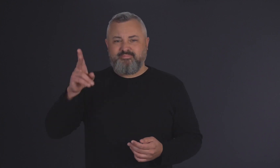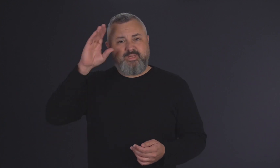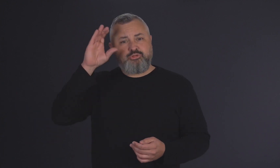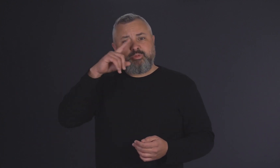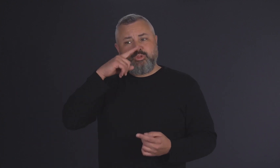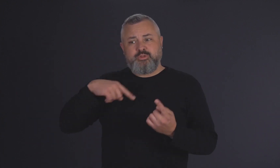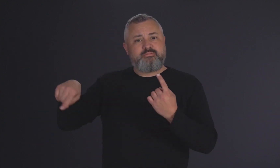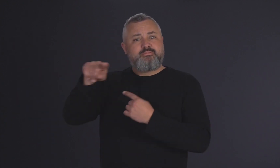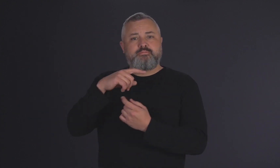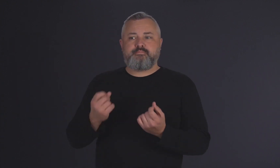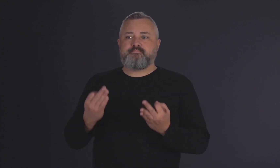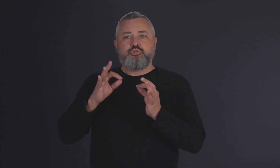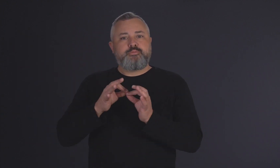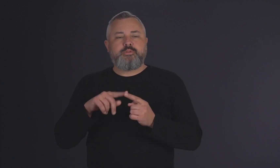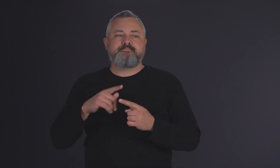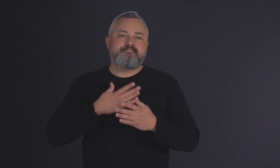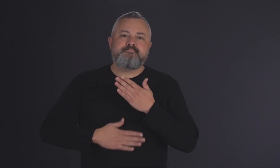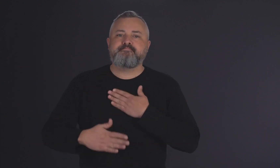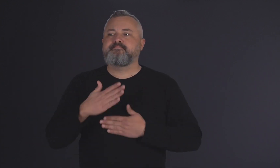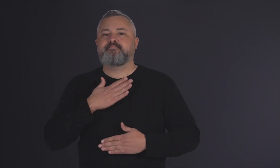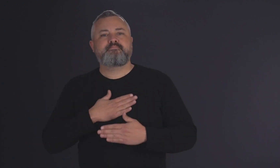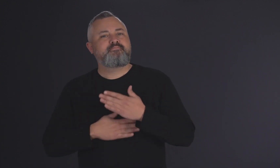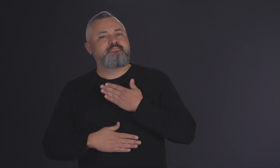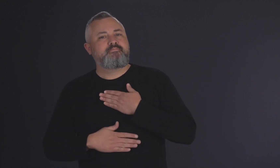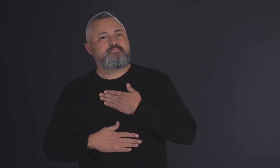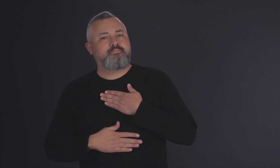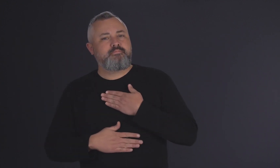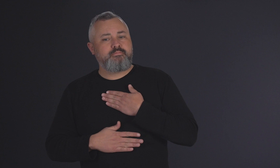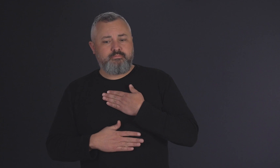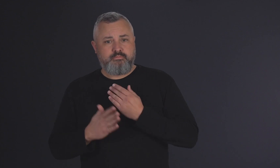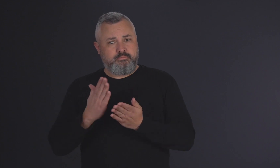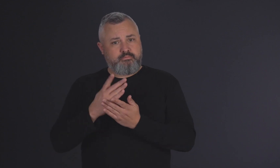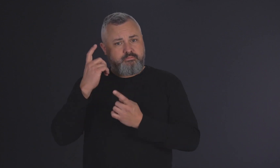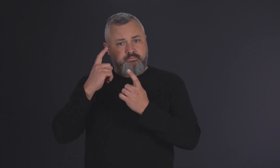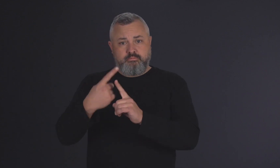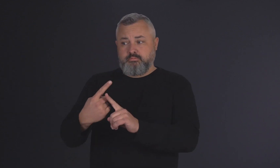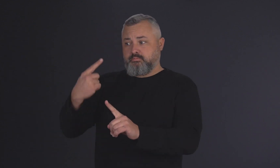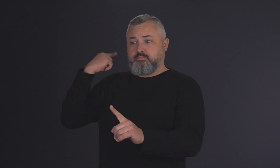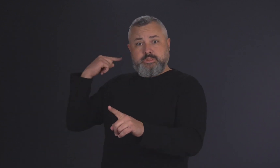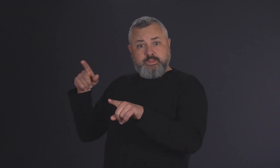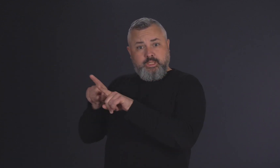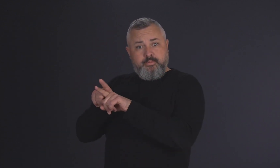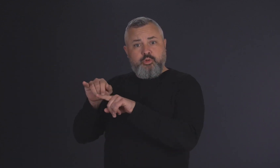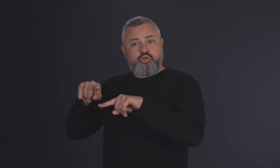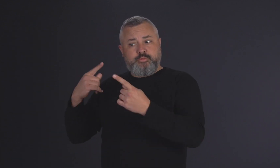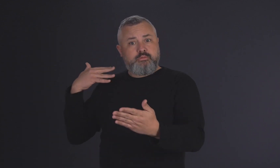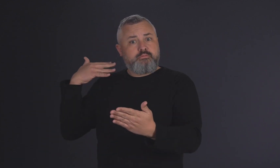It appears not uncommon that people living regionally are forced to go without interpreters. But has it always been